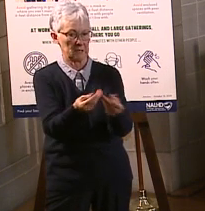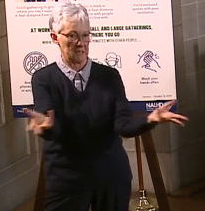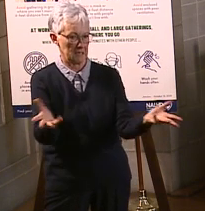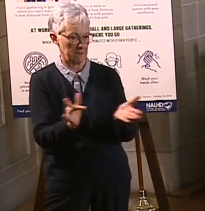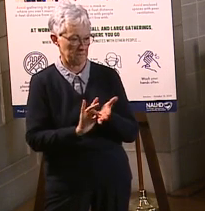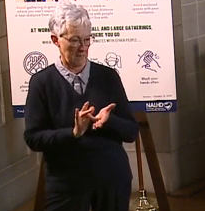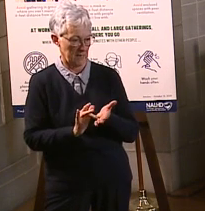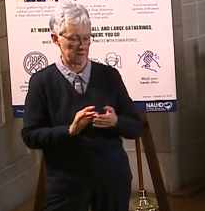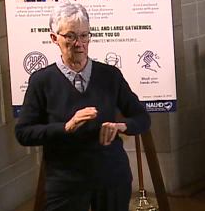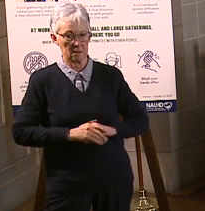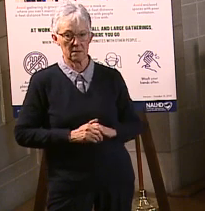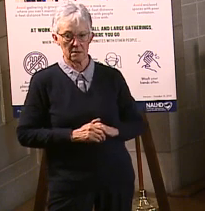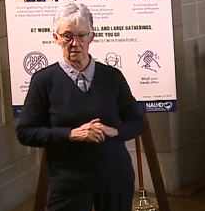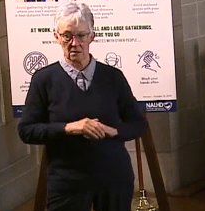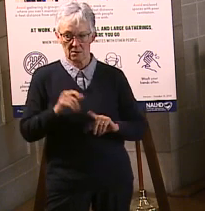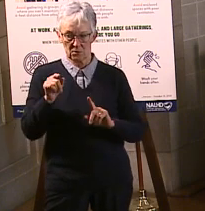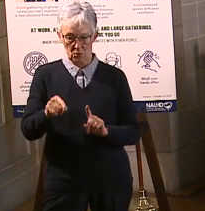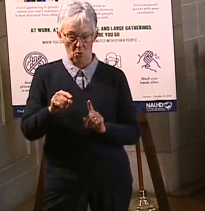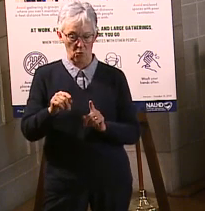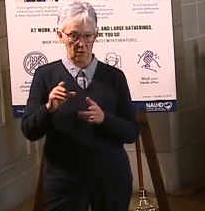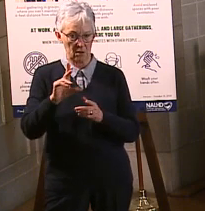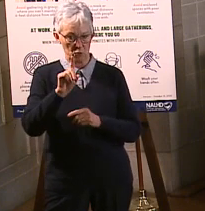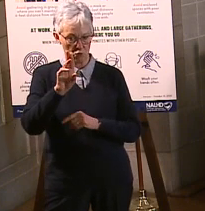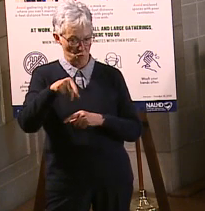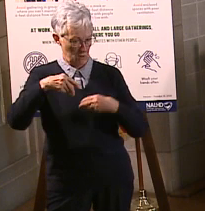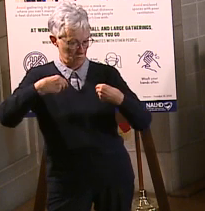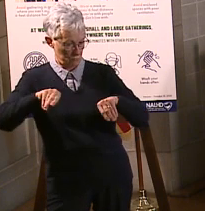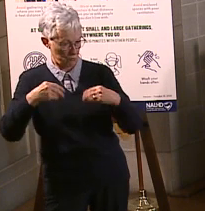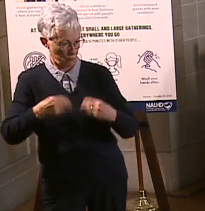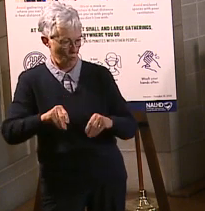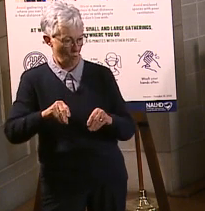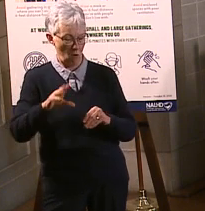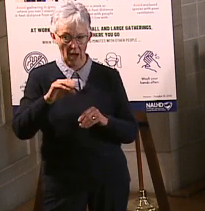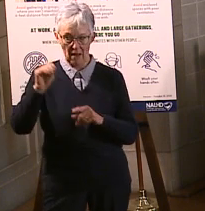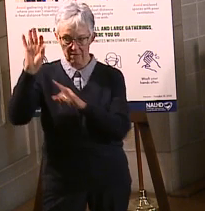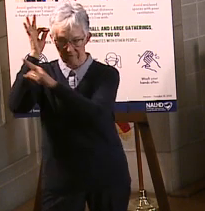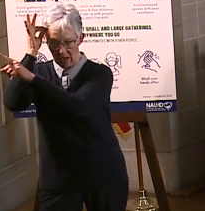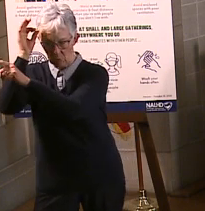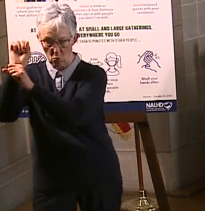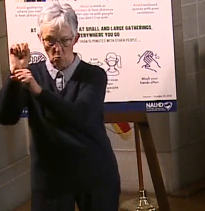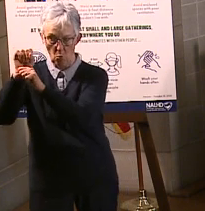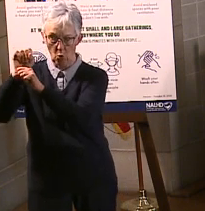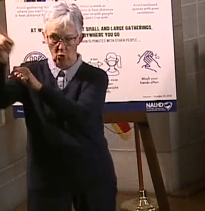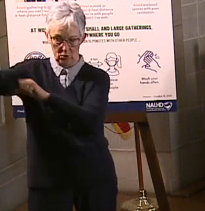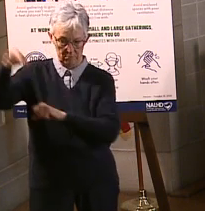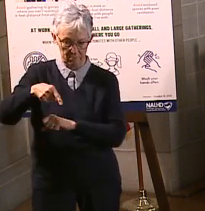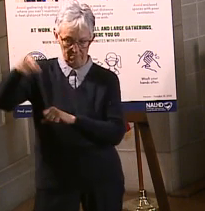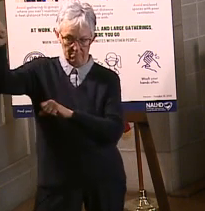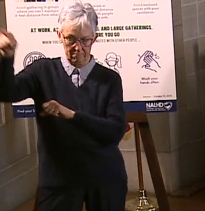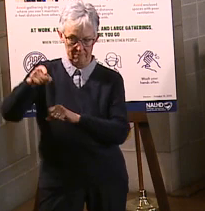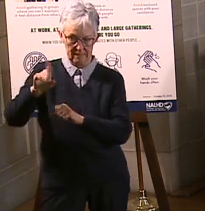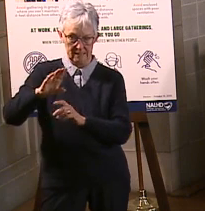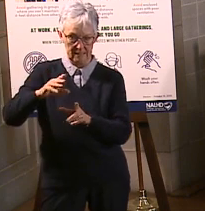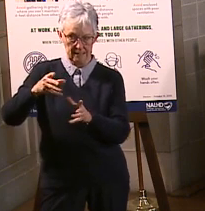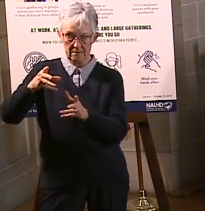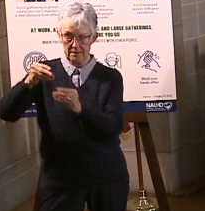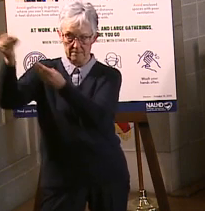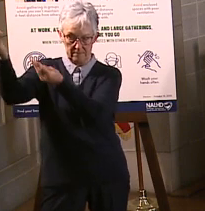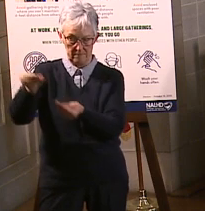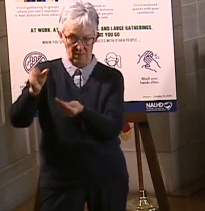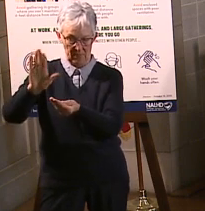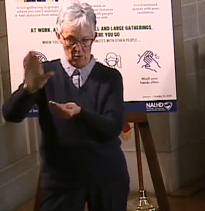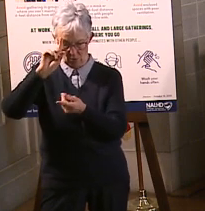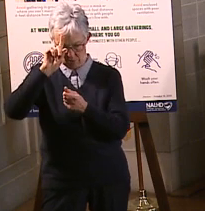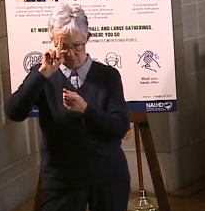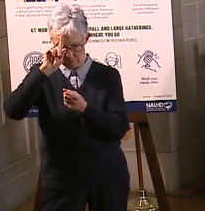pharmacies and CDC work together, and then they inform us of how that's going to work. Another reminder is that this is additional product coming into the